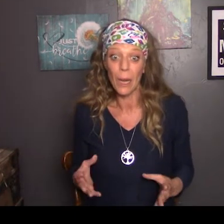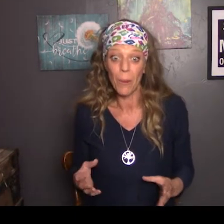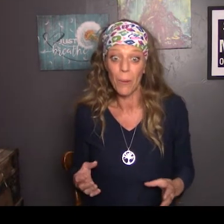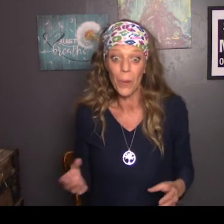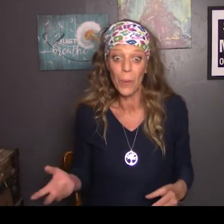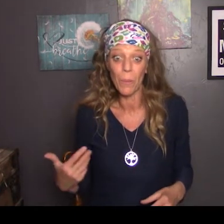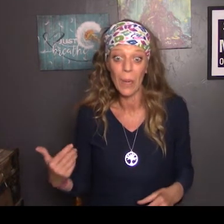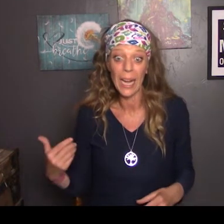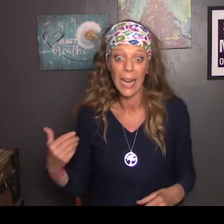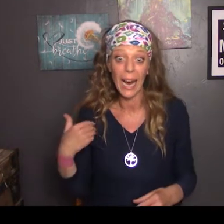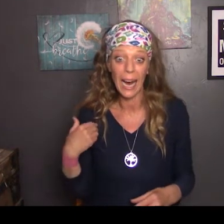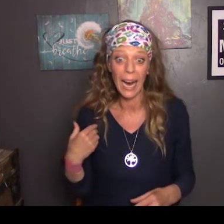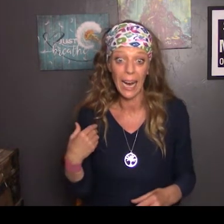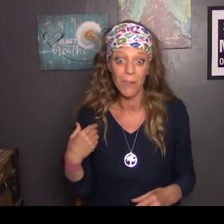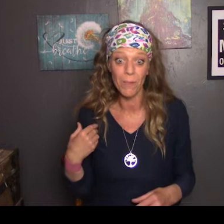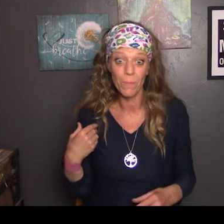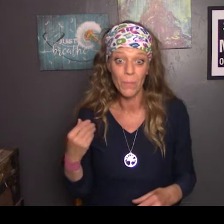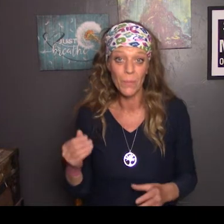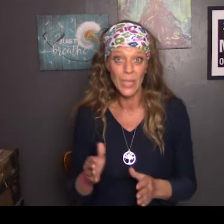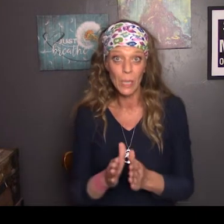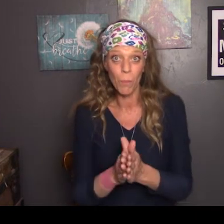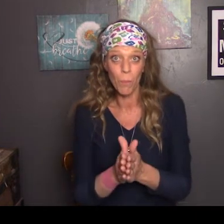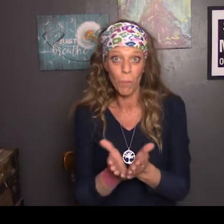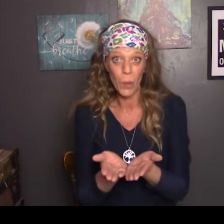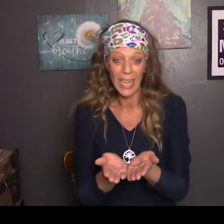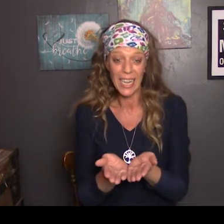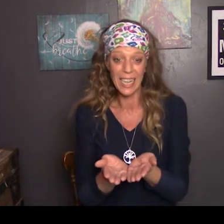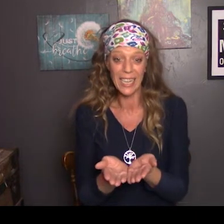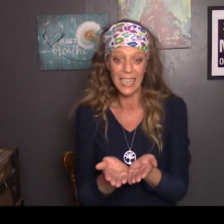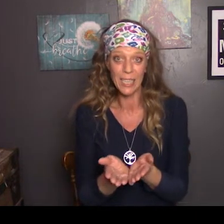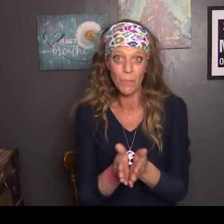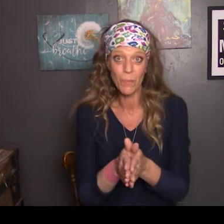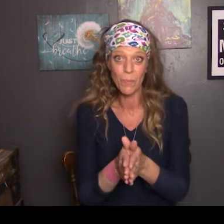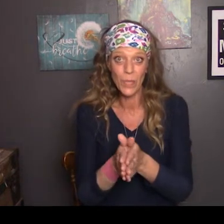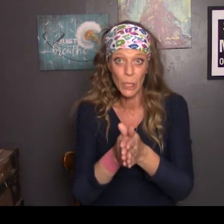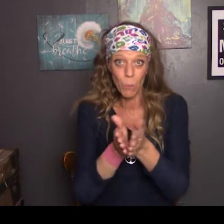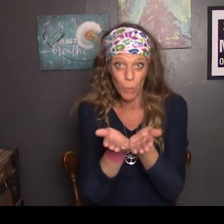So we have book,